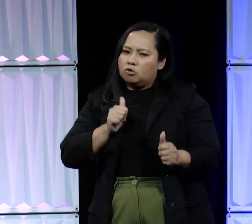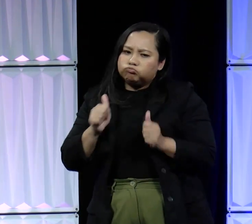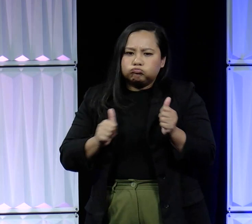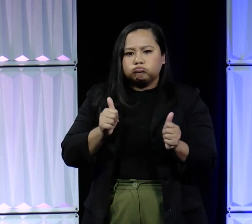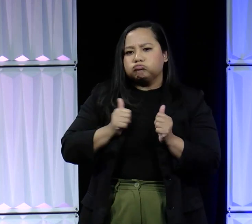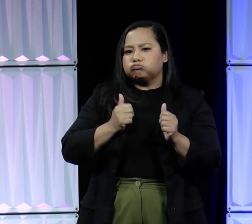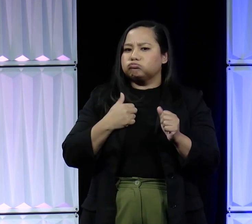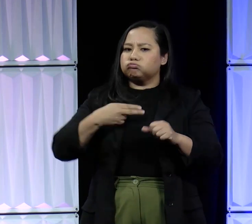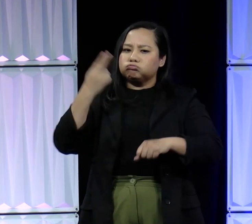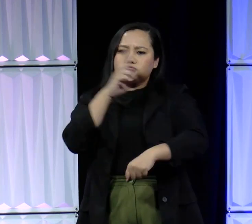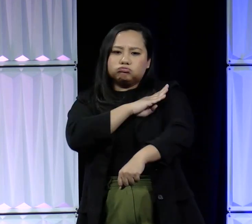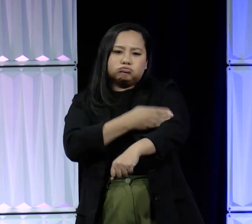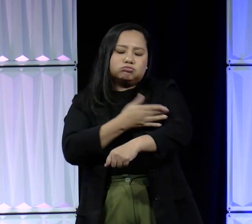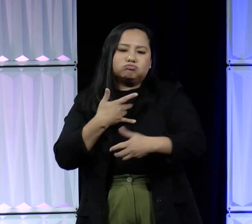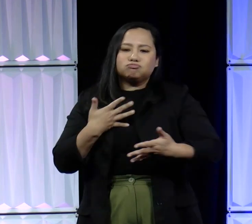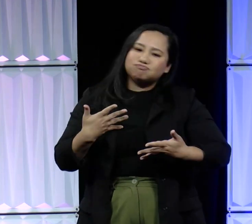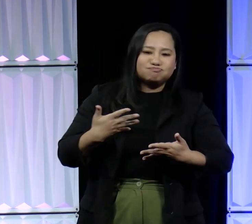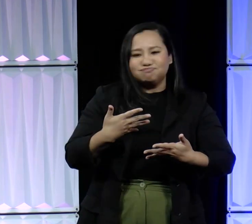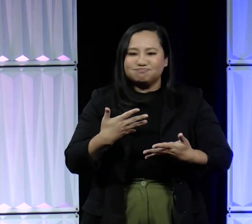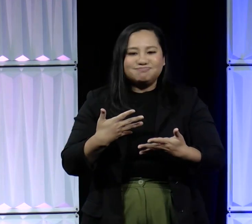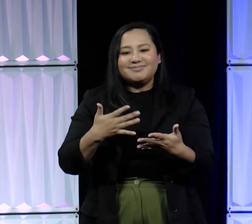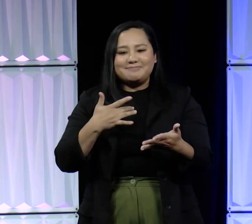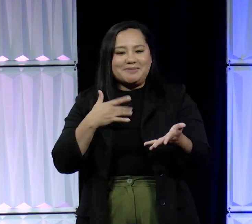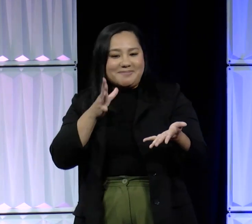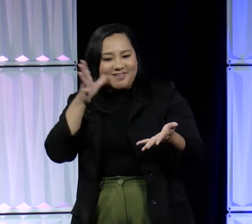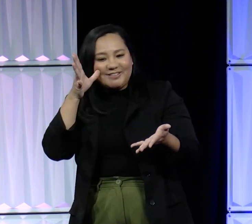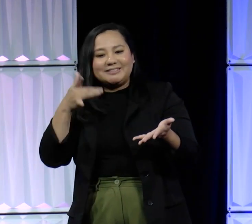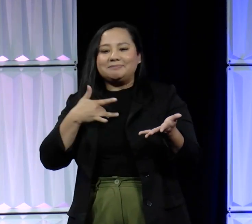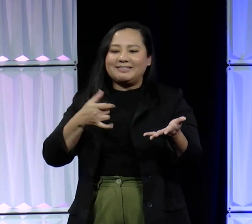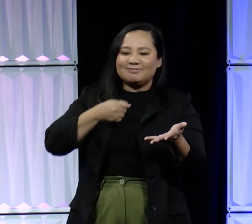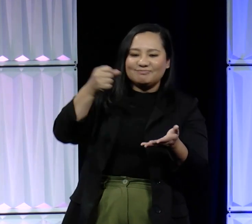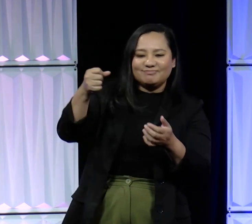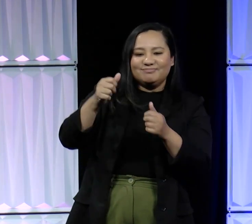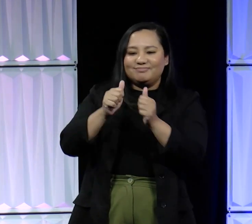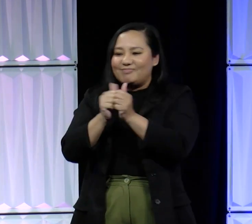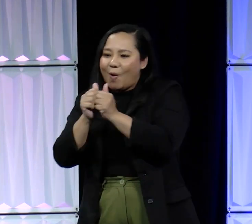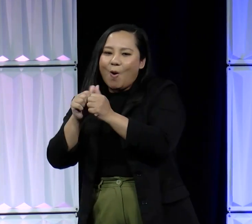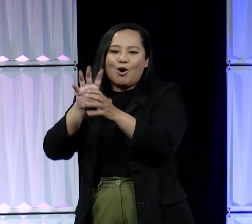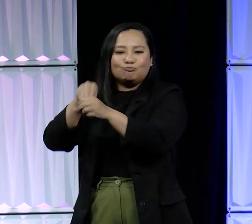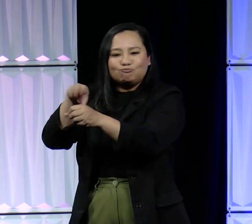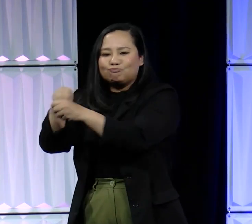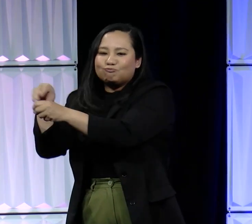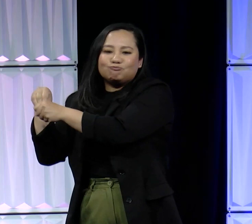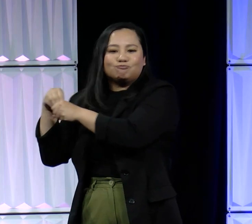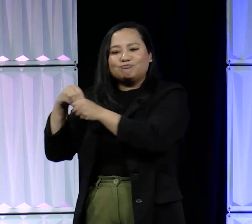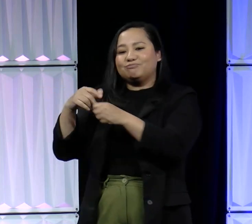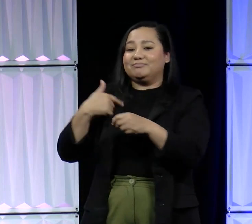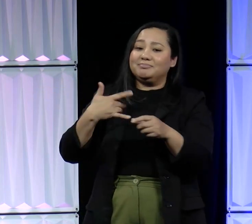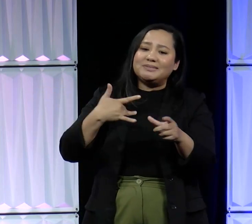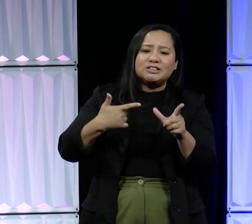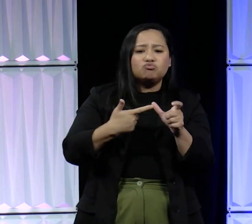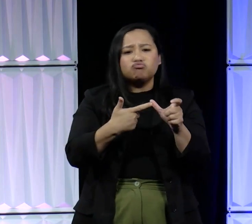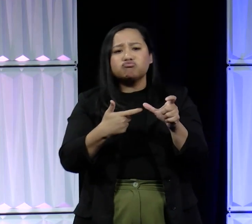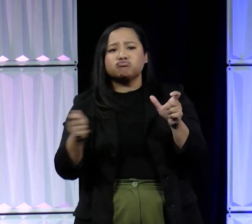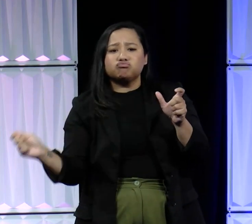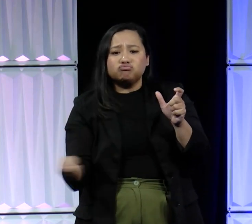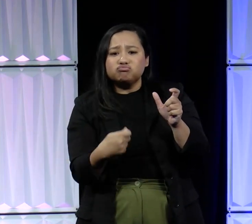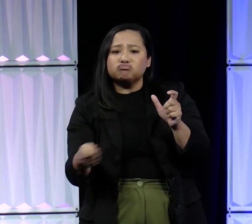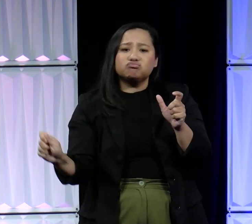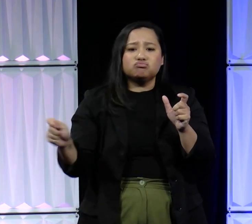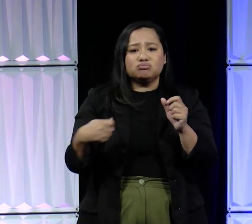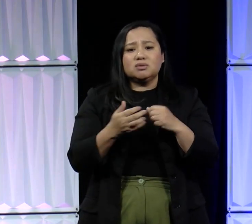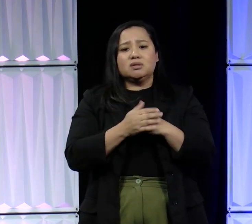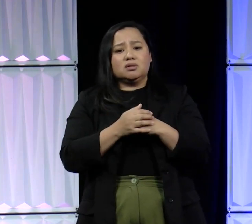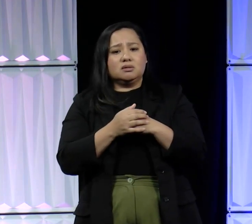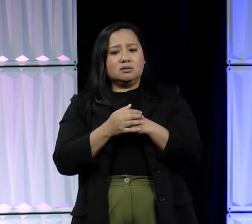dad put me into sports. And I ran track, played tennis at the end of high school,